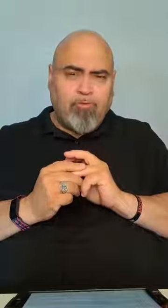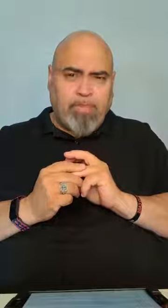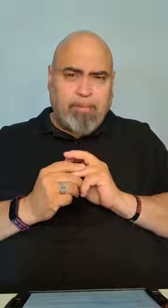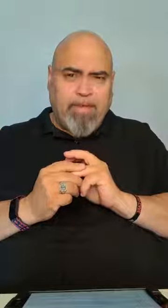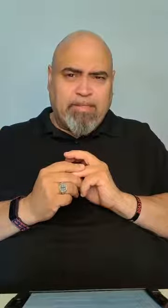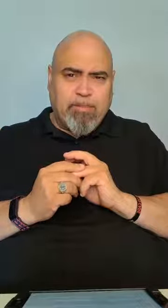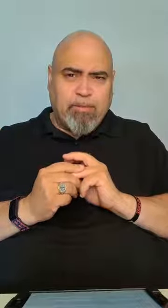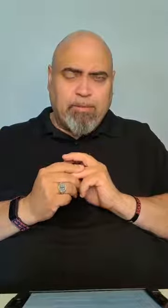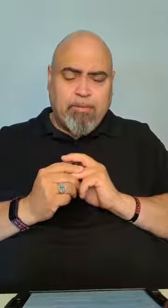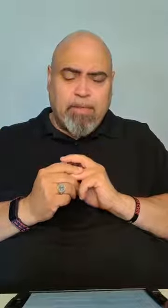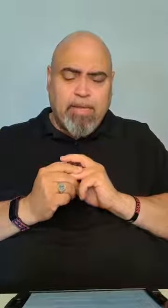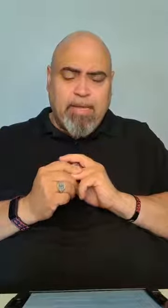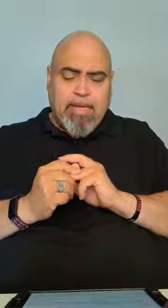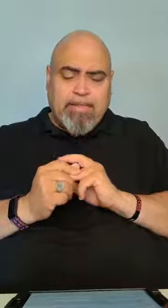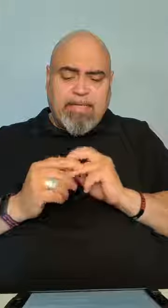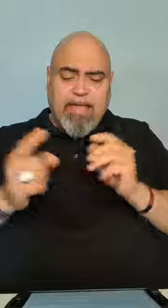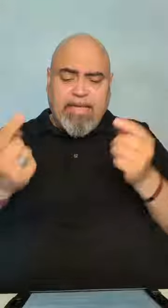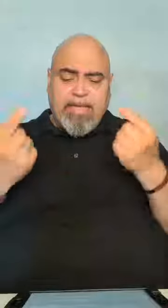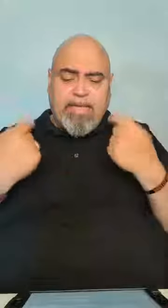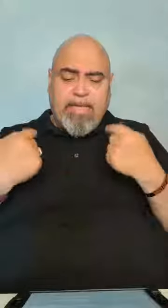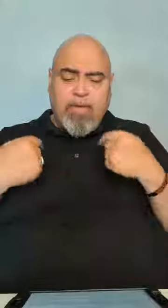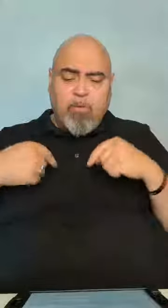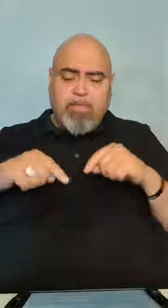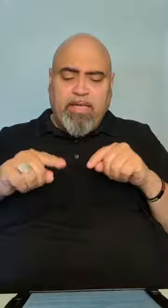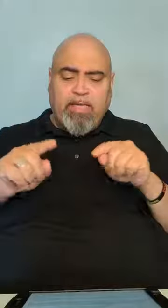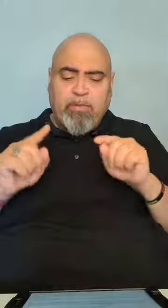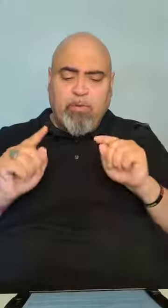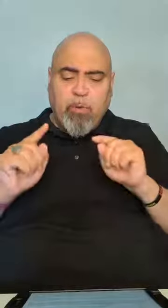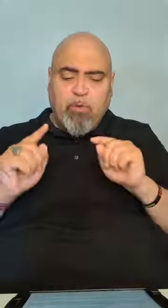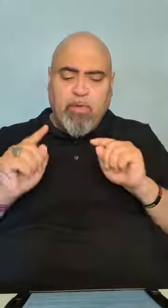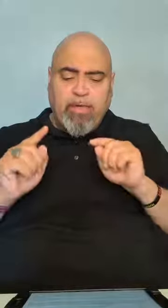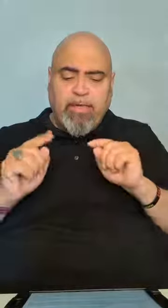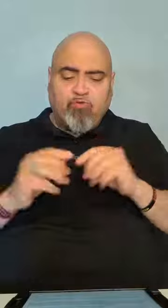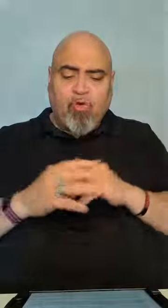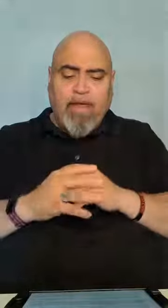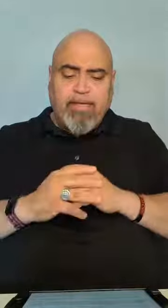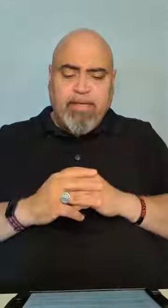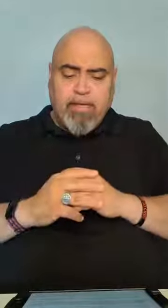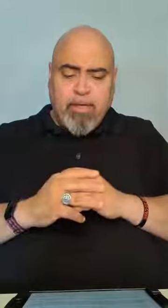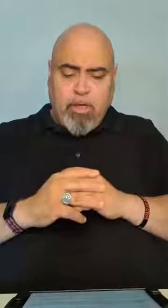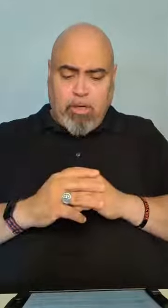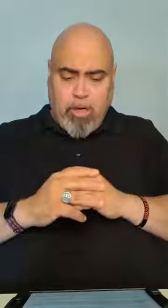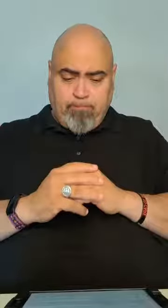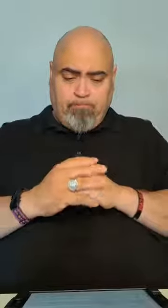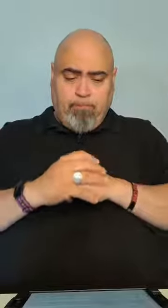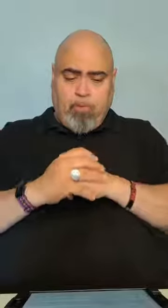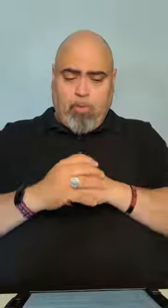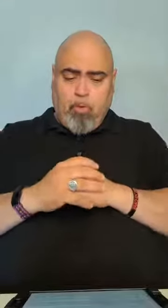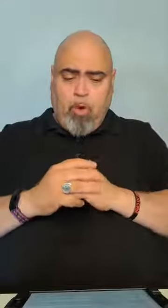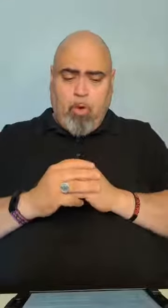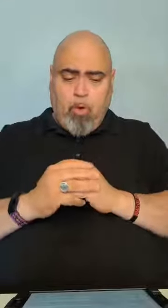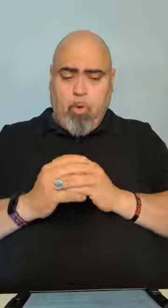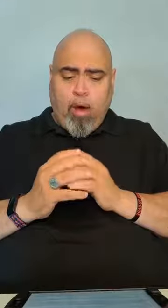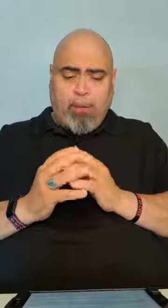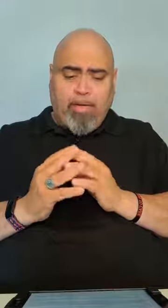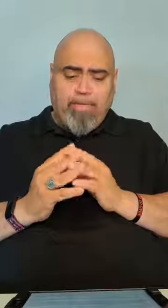Interesting passage. It says, "Then the king will say to those on his right, 'Come, you who are blessed